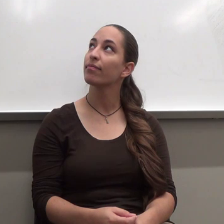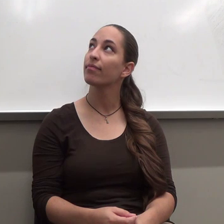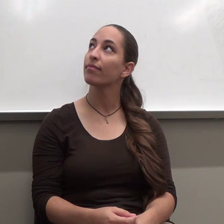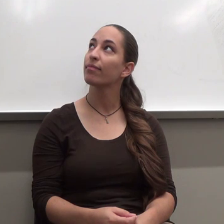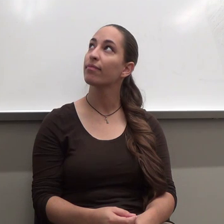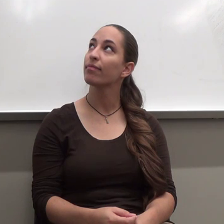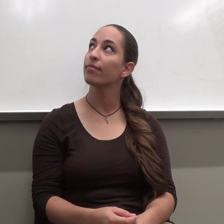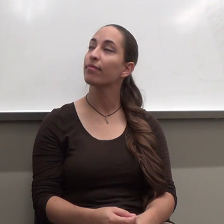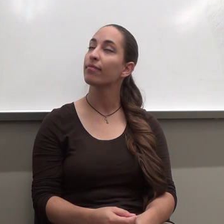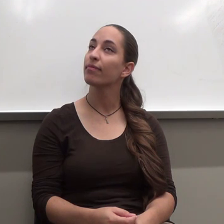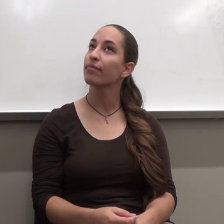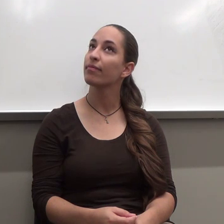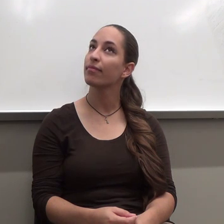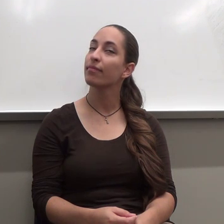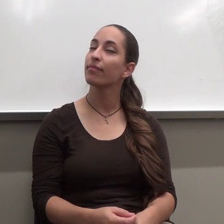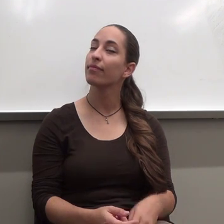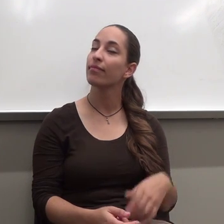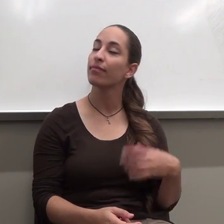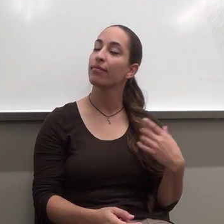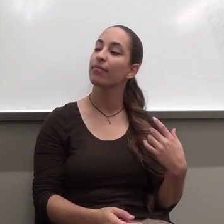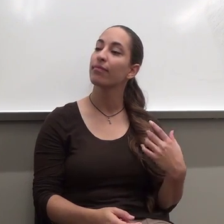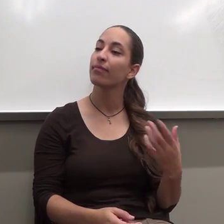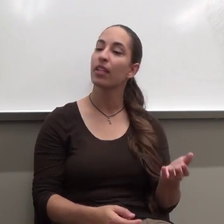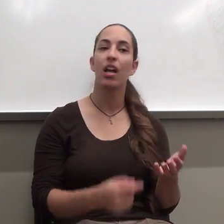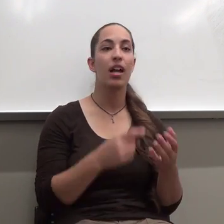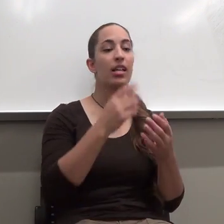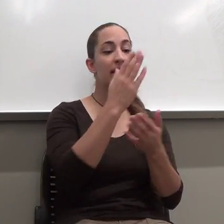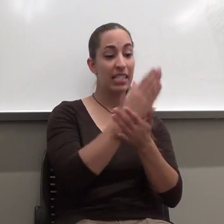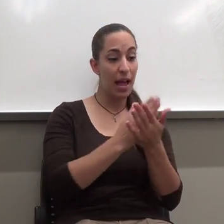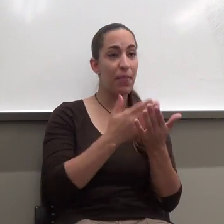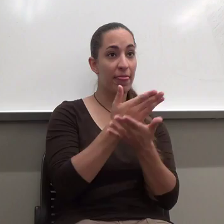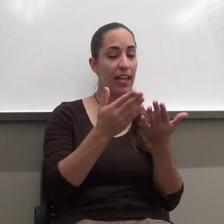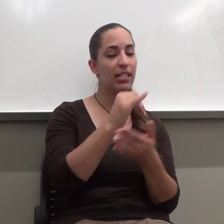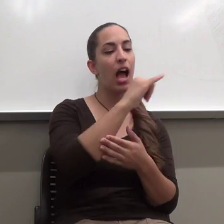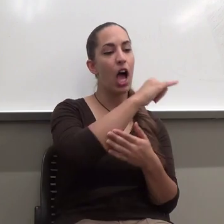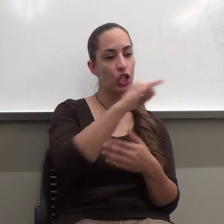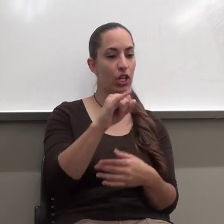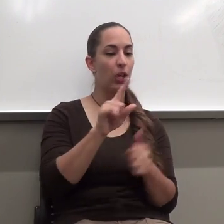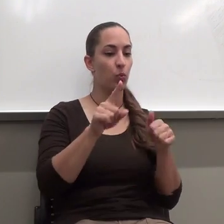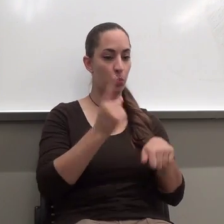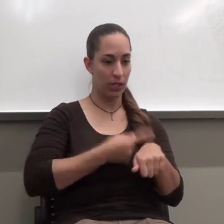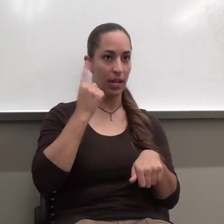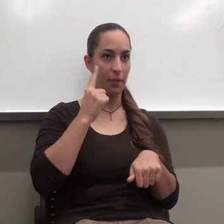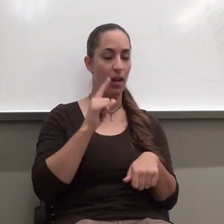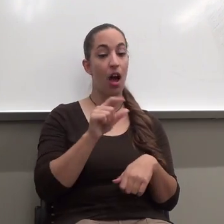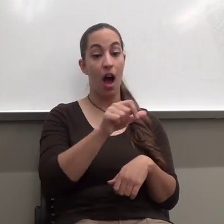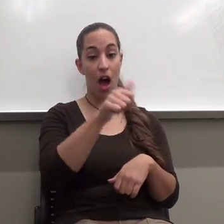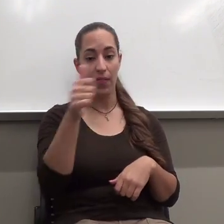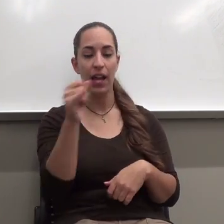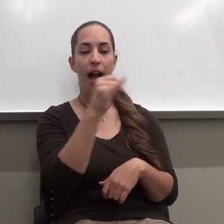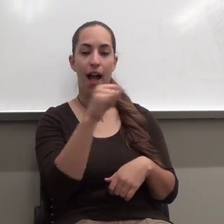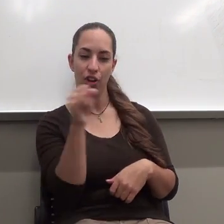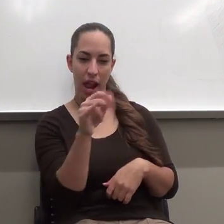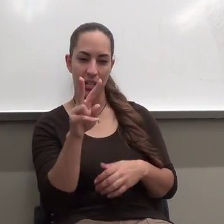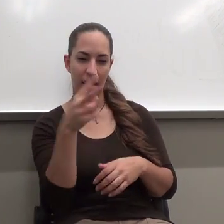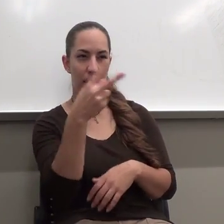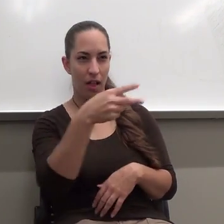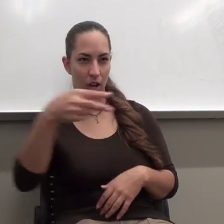once and underline something else twice. Now they've got another word in here for argument. We've been through dominant